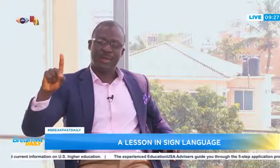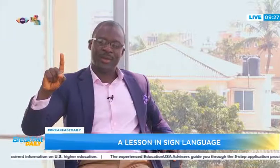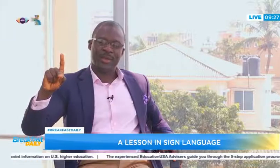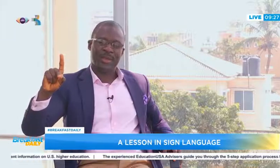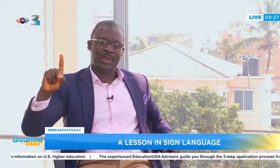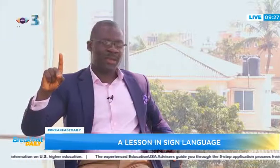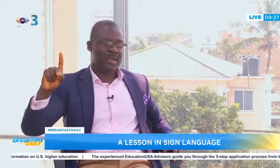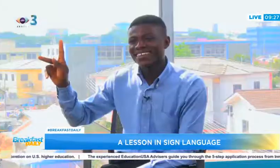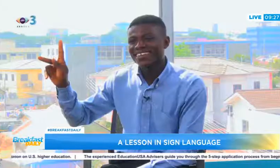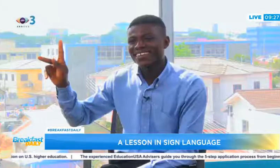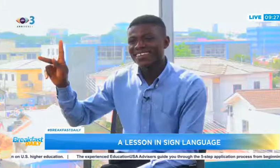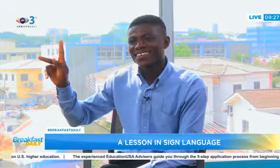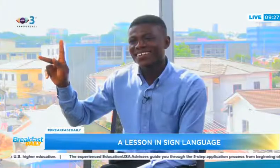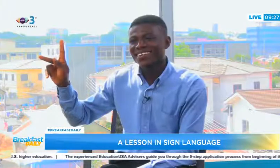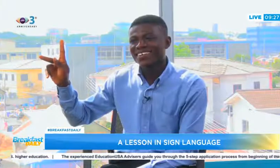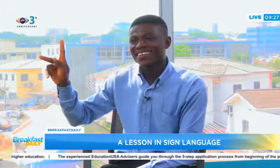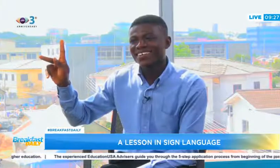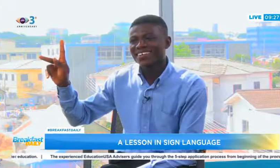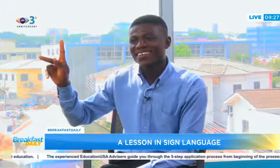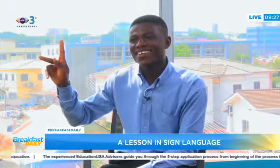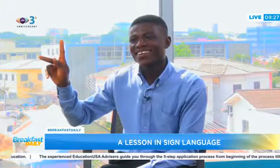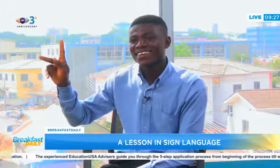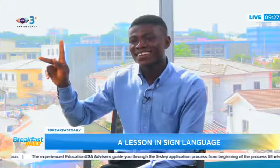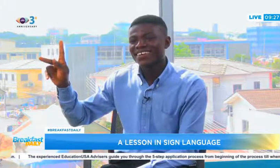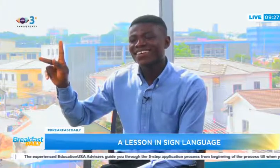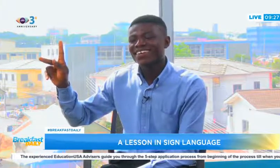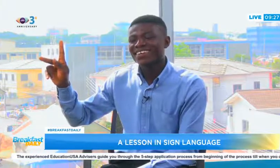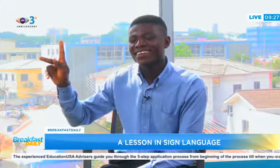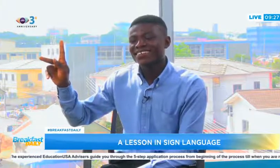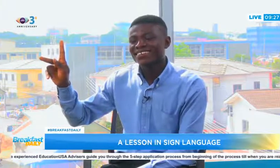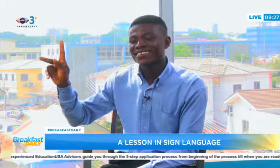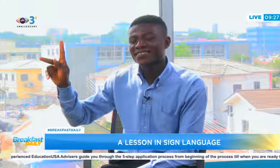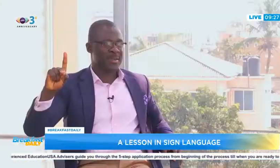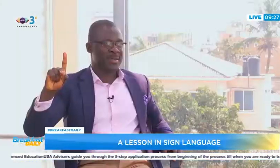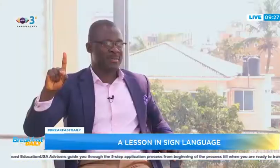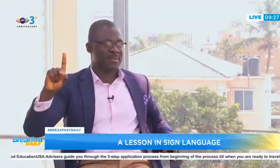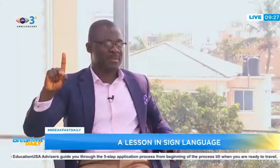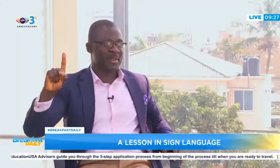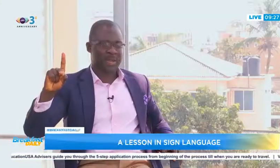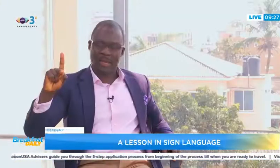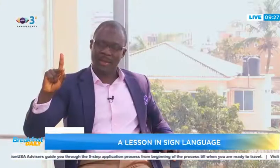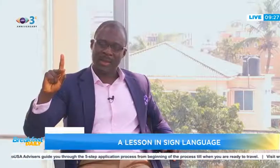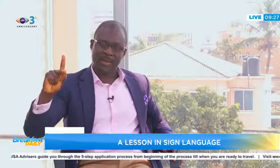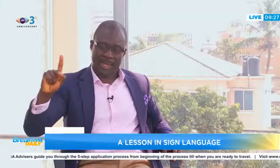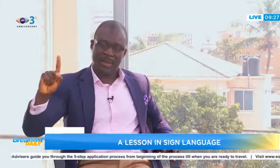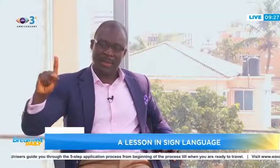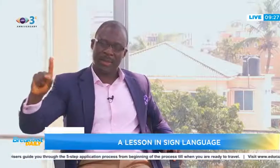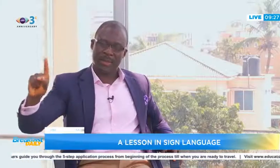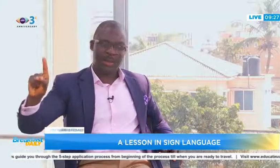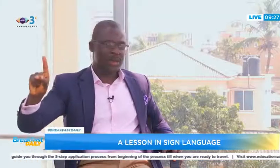Okay. Okay. It ain't easy. Yeah, K. All right. Okay. Is that K L. okay? Yeah, it's okay.